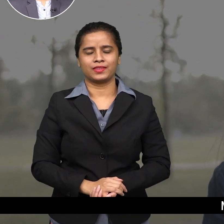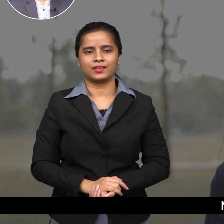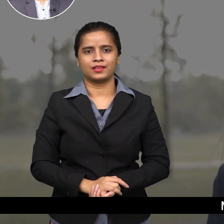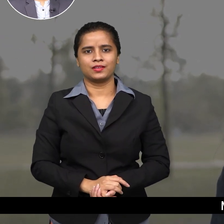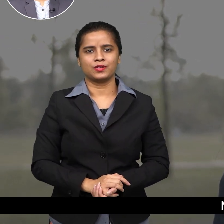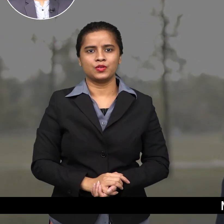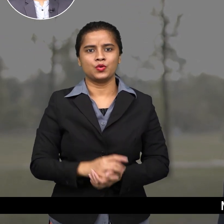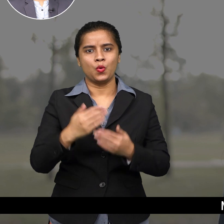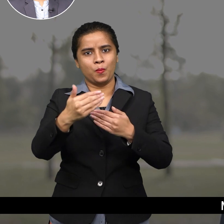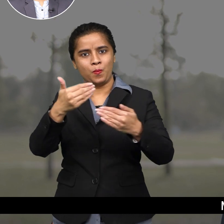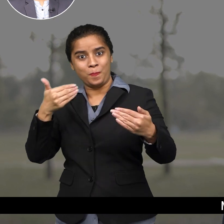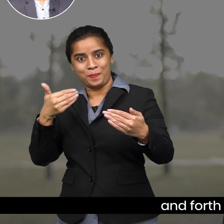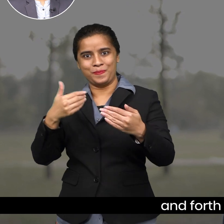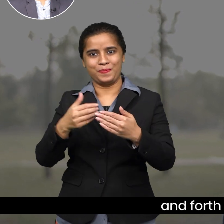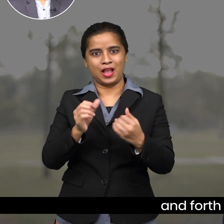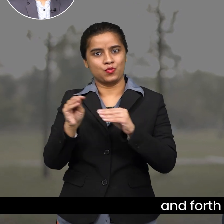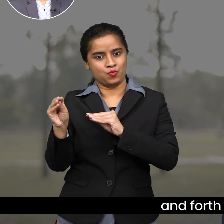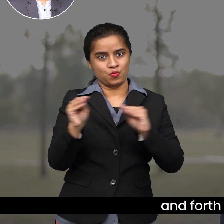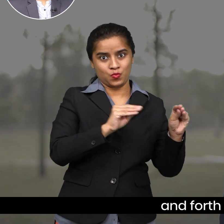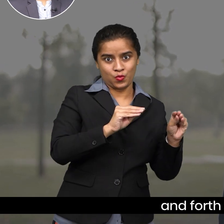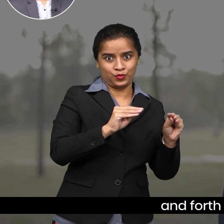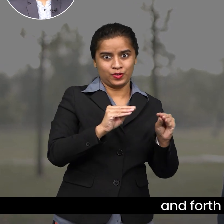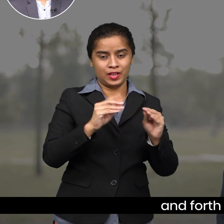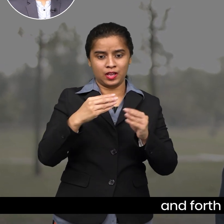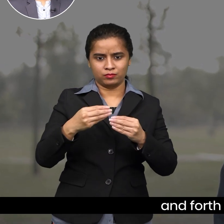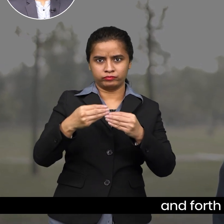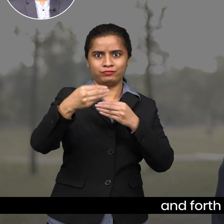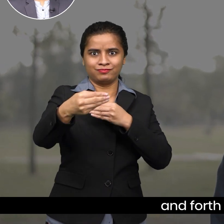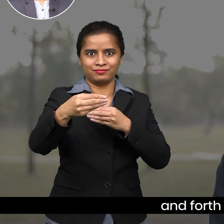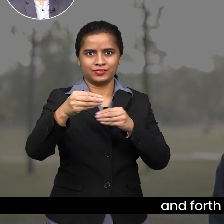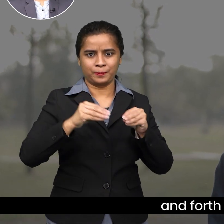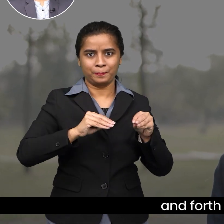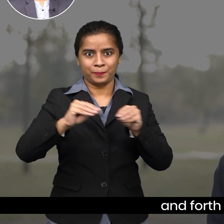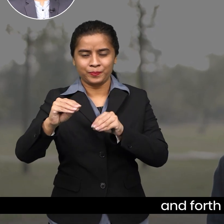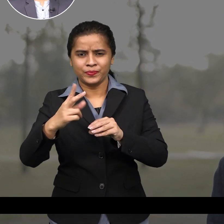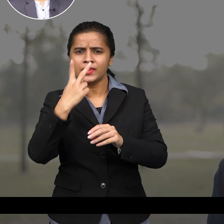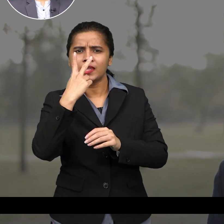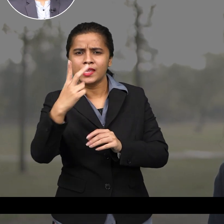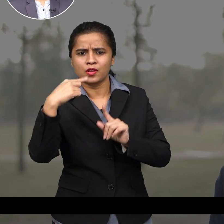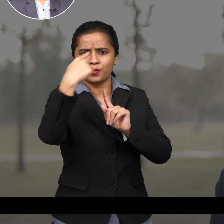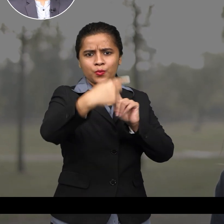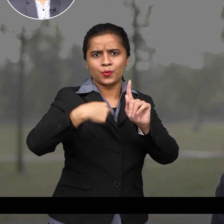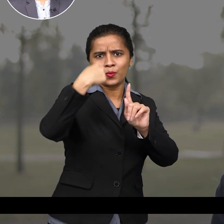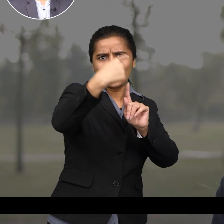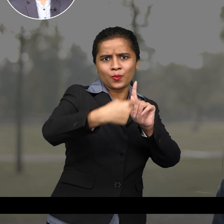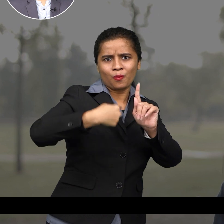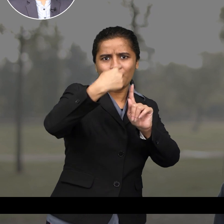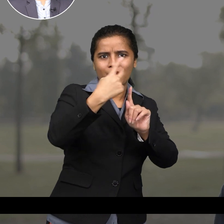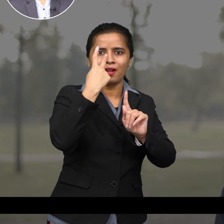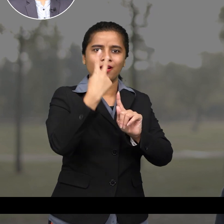Move it back and forth a little and observe it rotating.